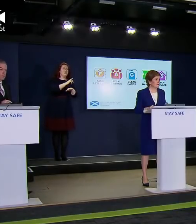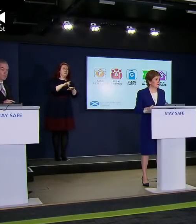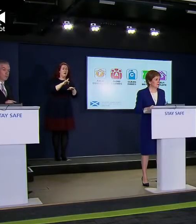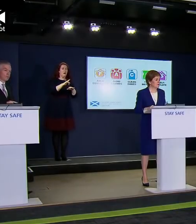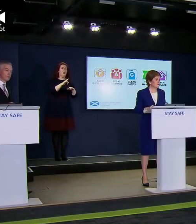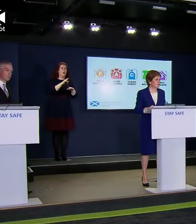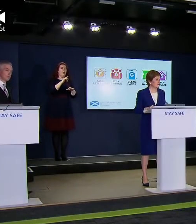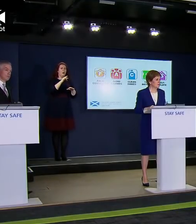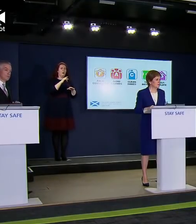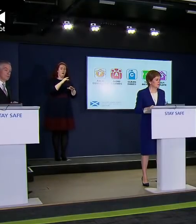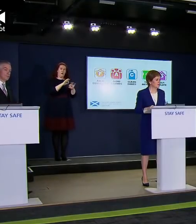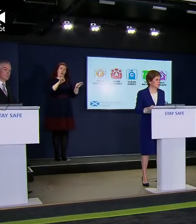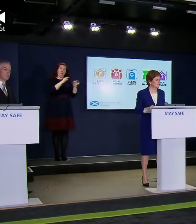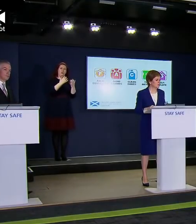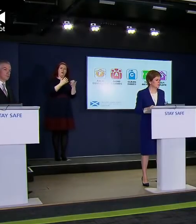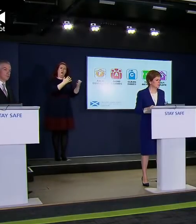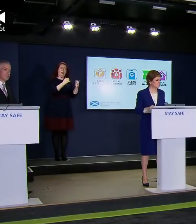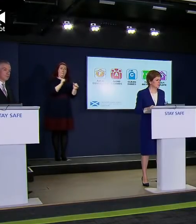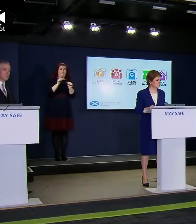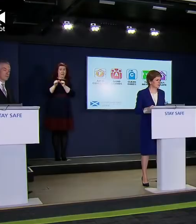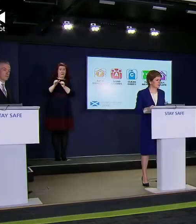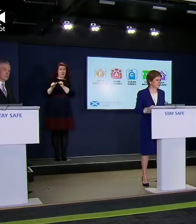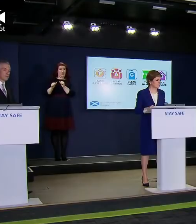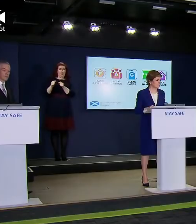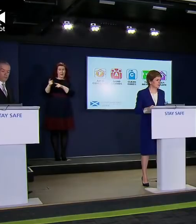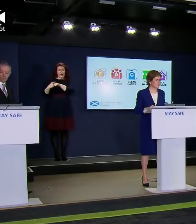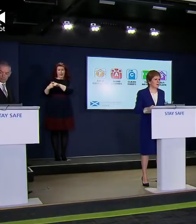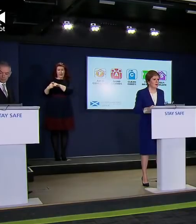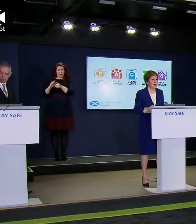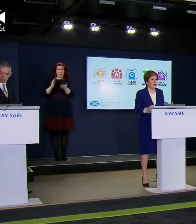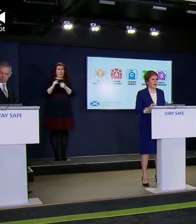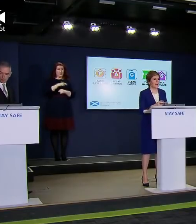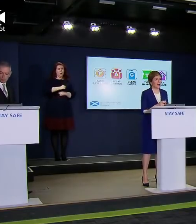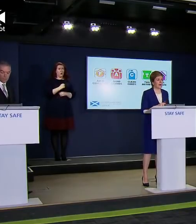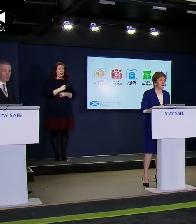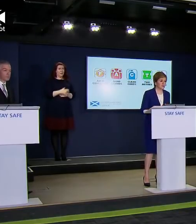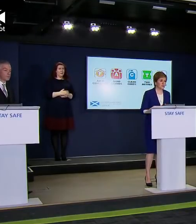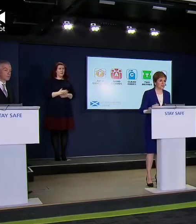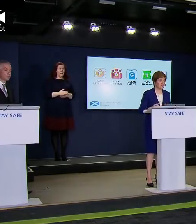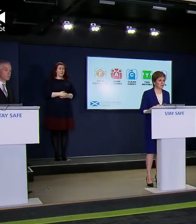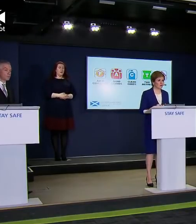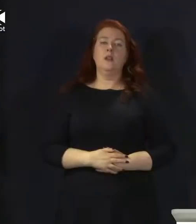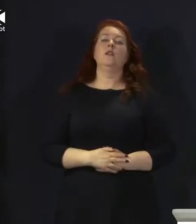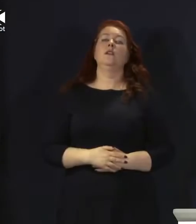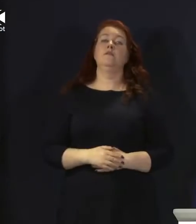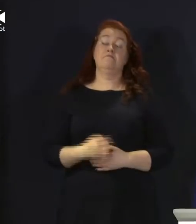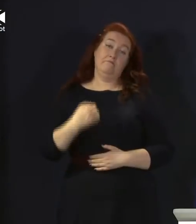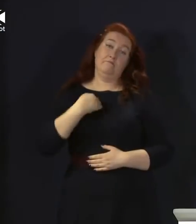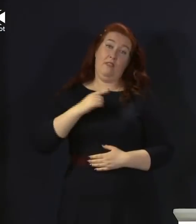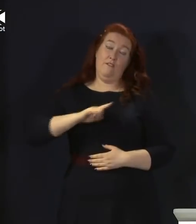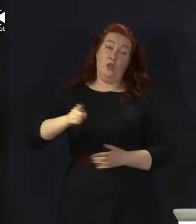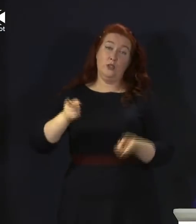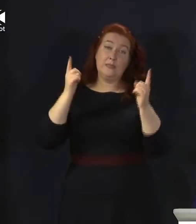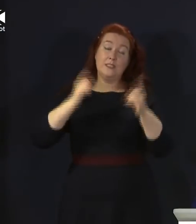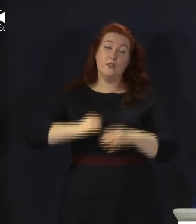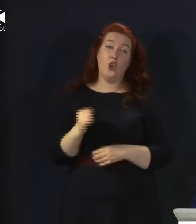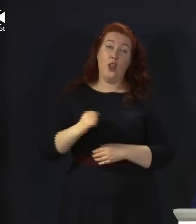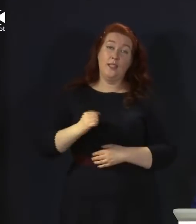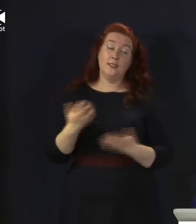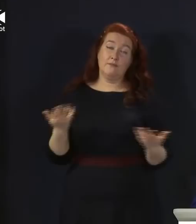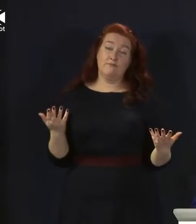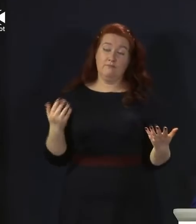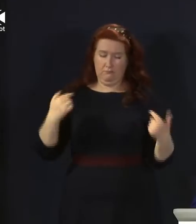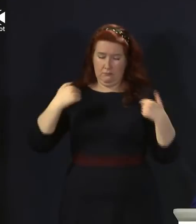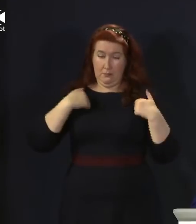in England instead of Scotland when it comes to restrictions? I'm the First Minister of Scotland, and I have to